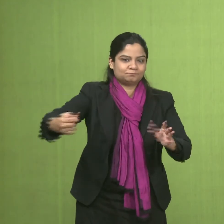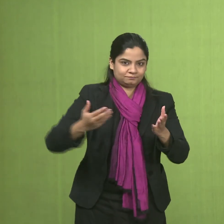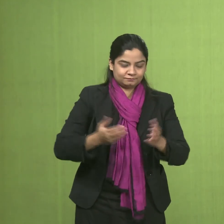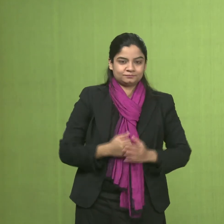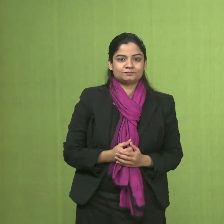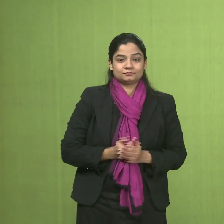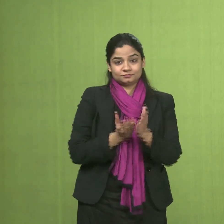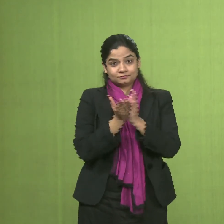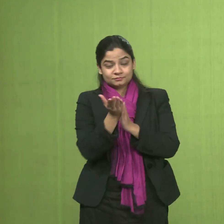oil.